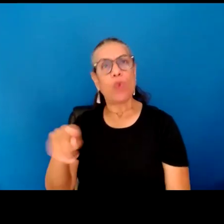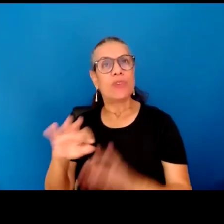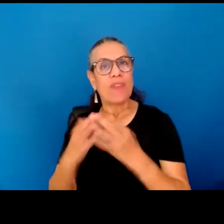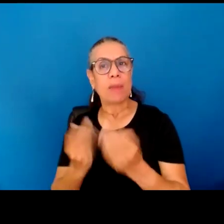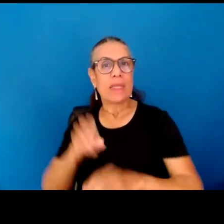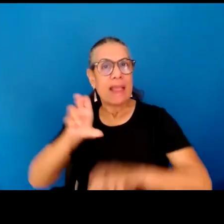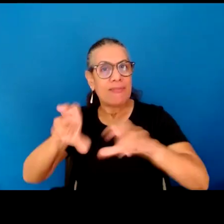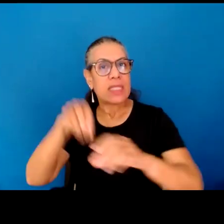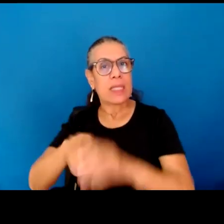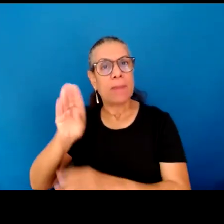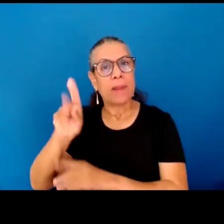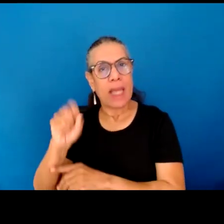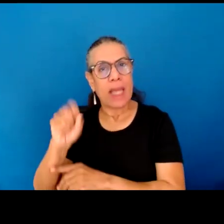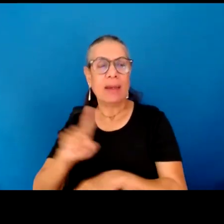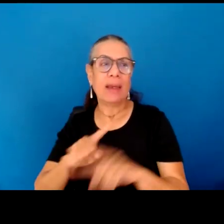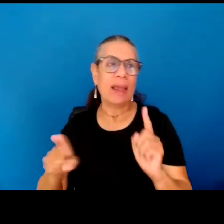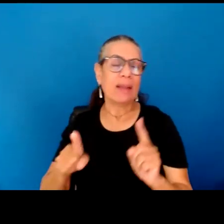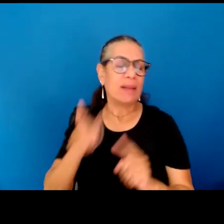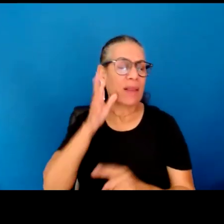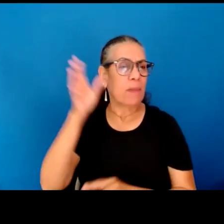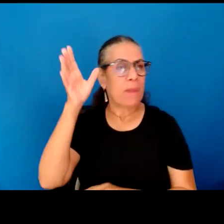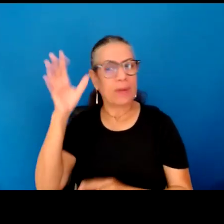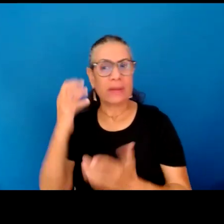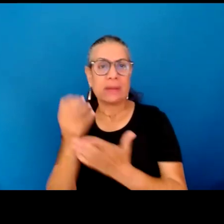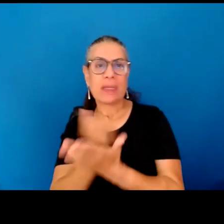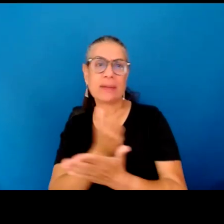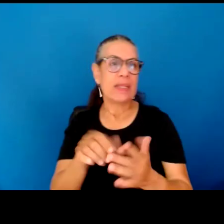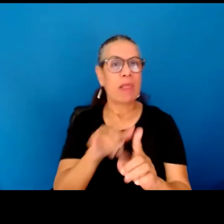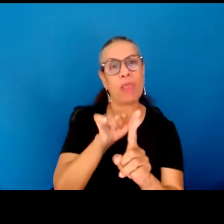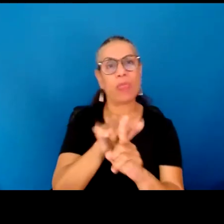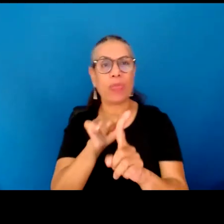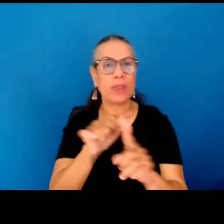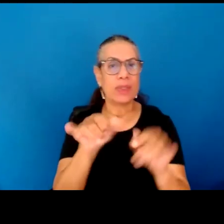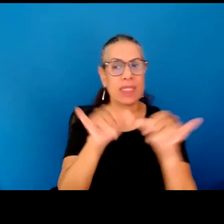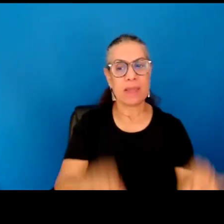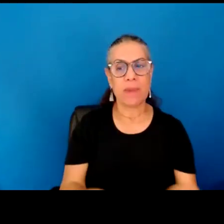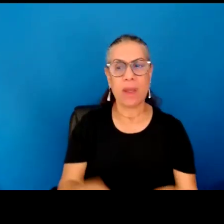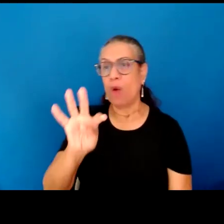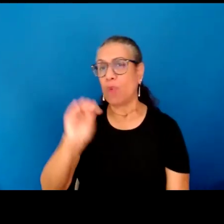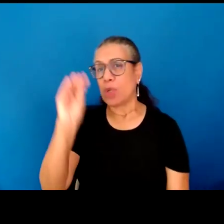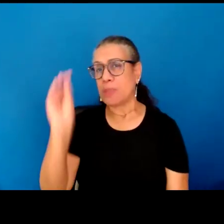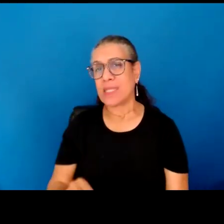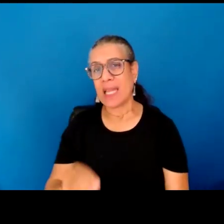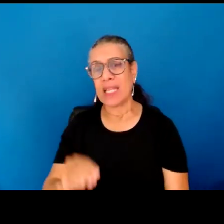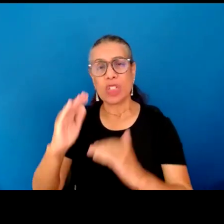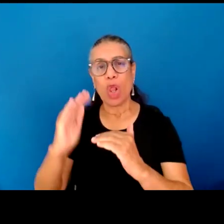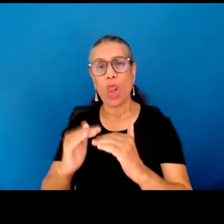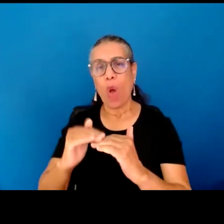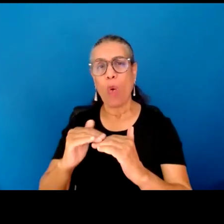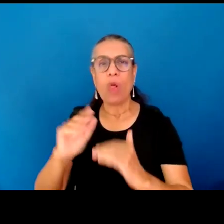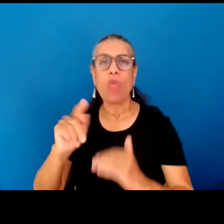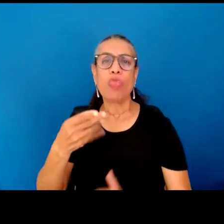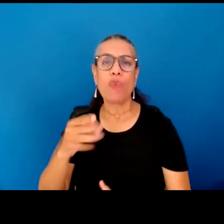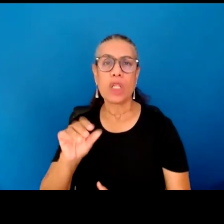invest in BPS, and it cuts down on parents' gaming systems, transferring schools, and quite frankly, 40% low income is a low threshold and creates an